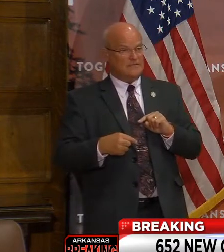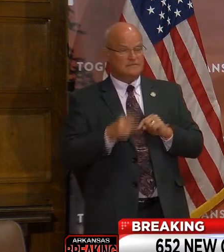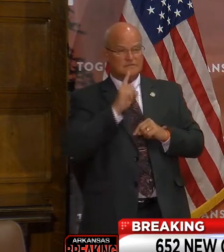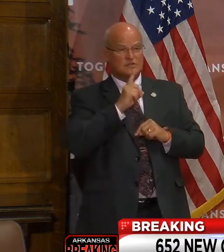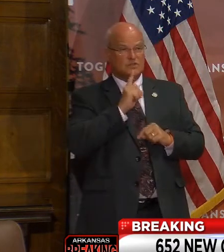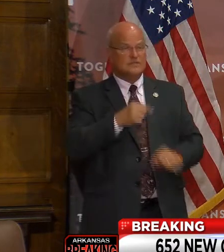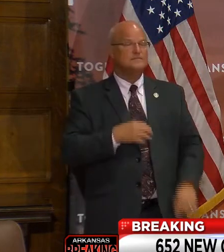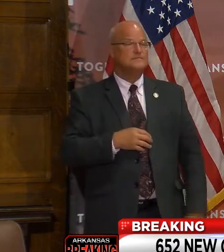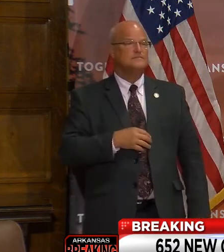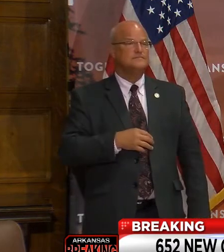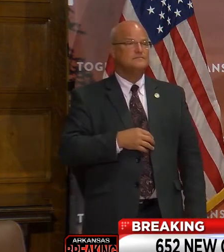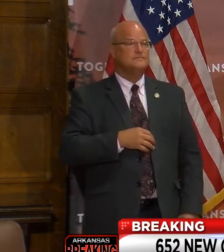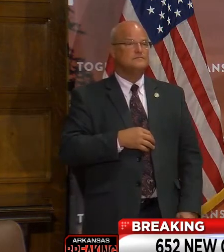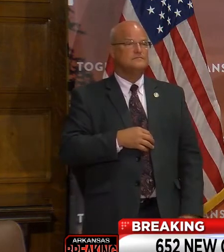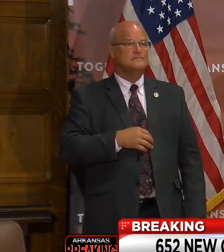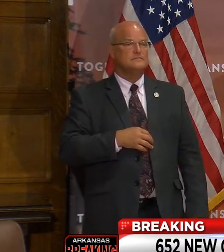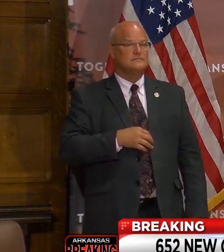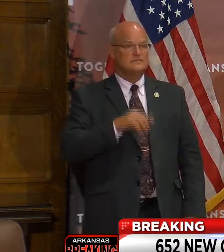Absolutely.